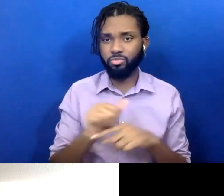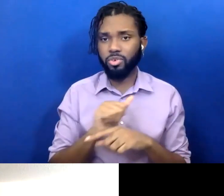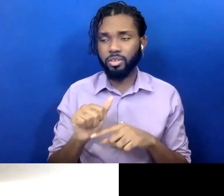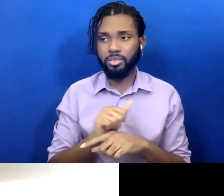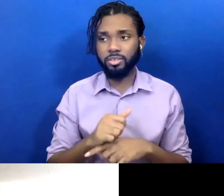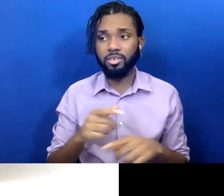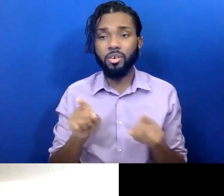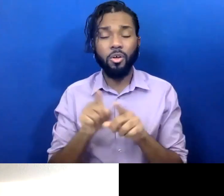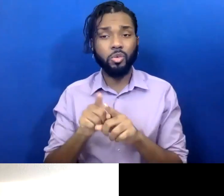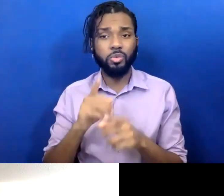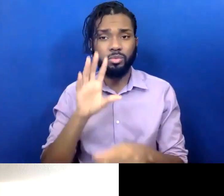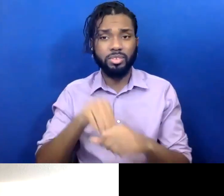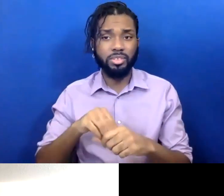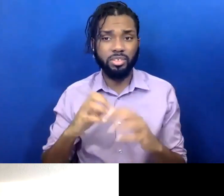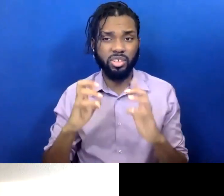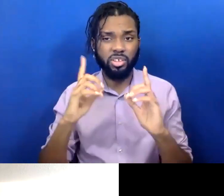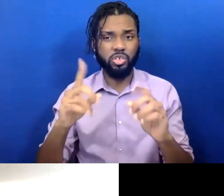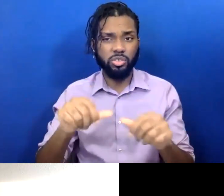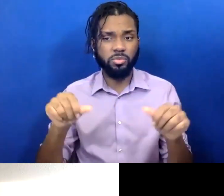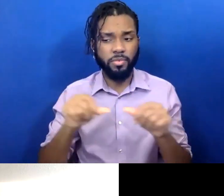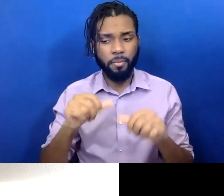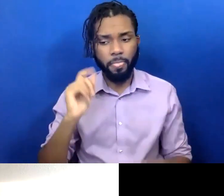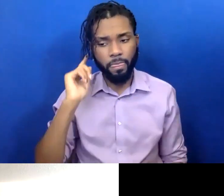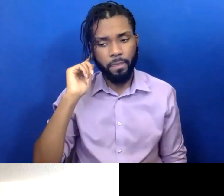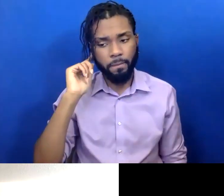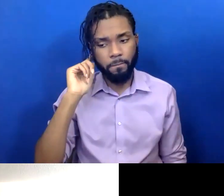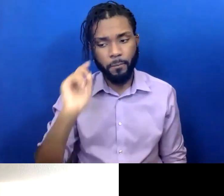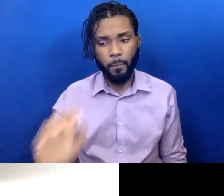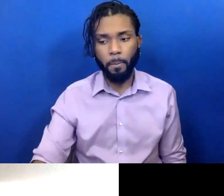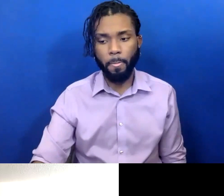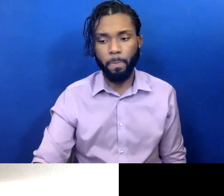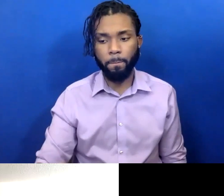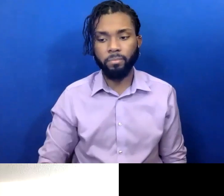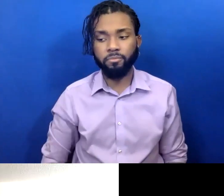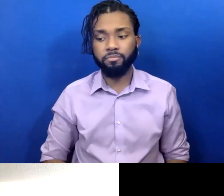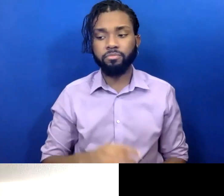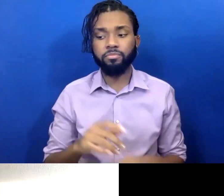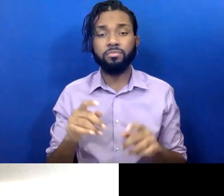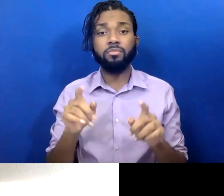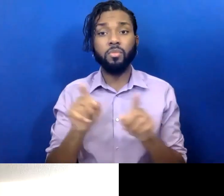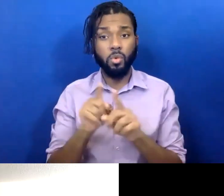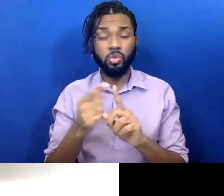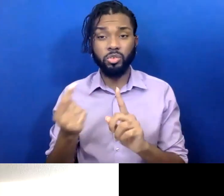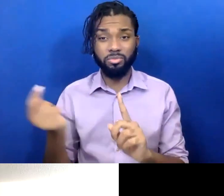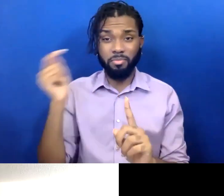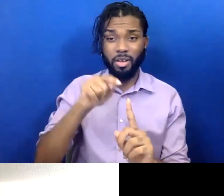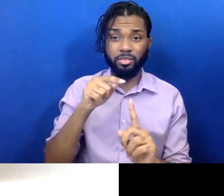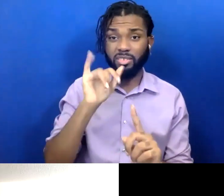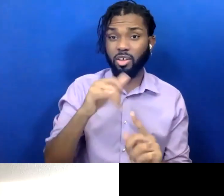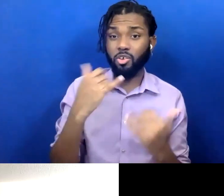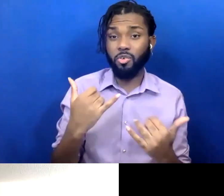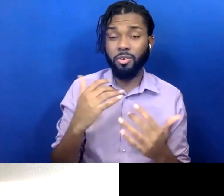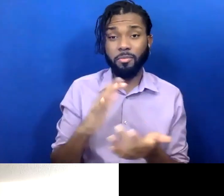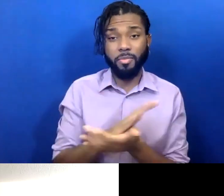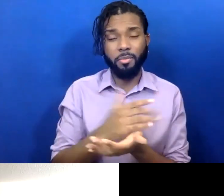even within an educational context. But kind of to circle back to this current paper, I have to credit Eris